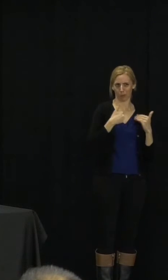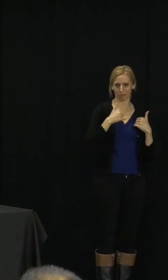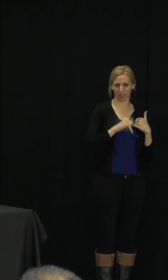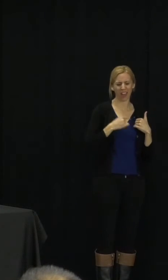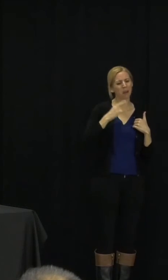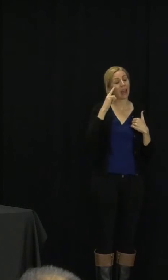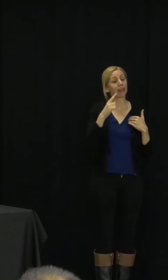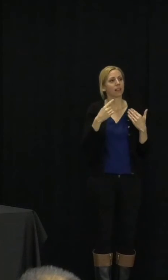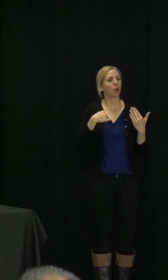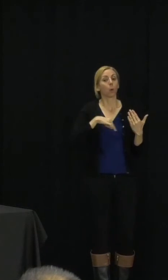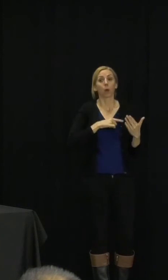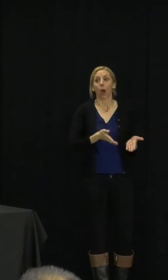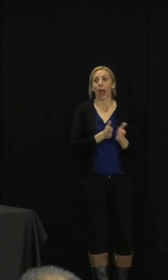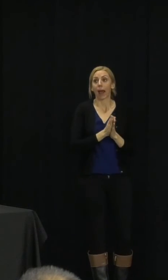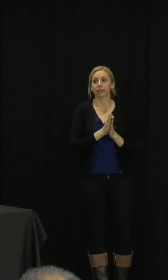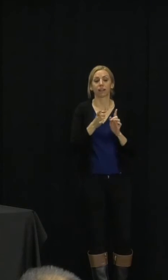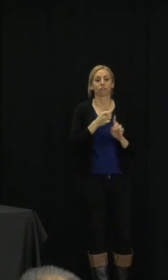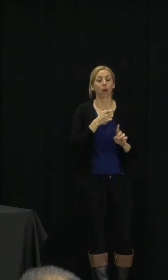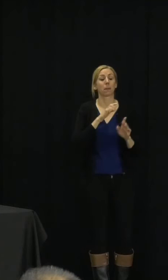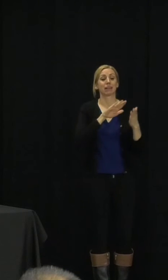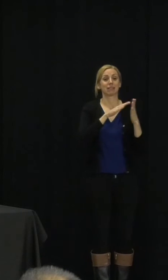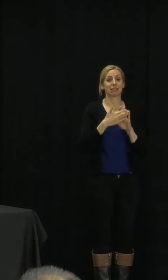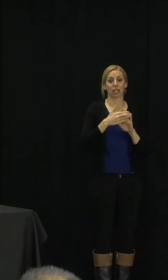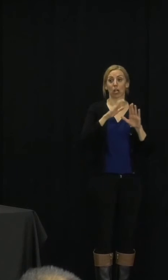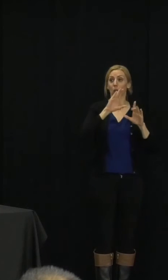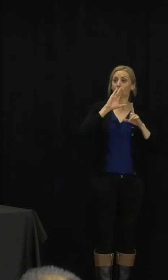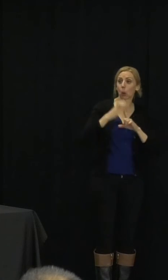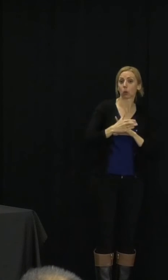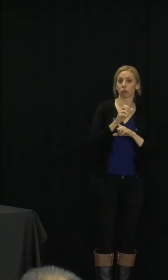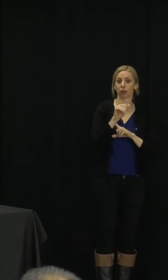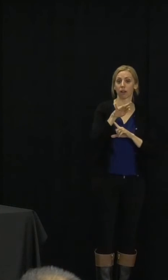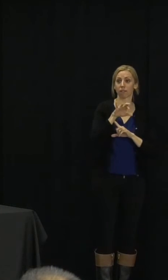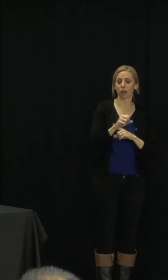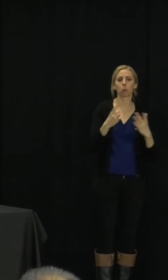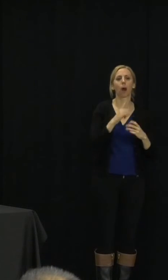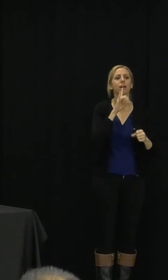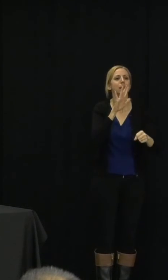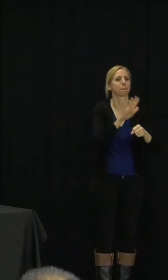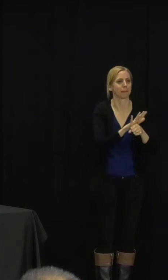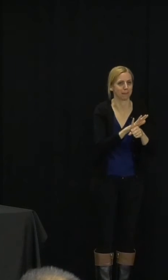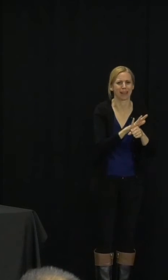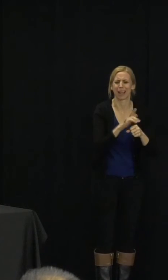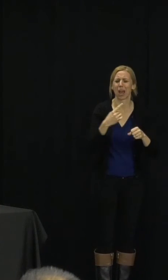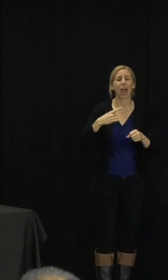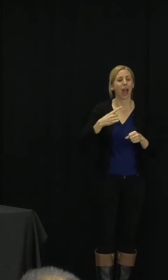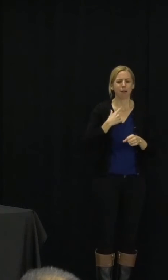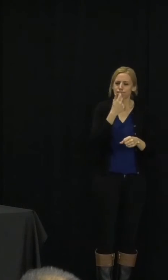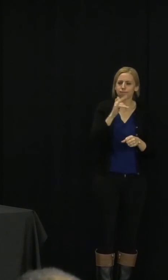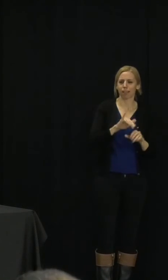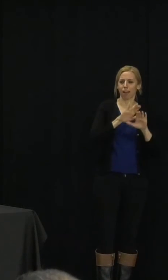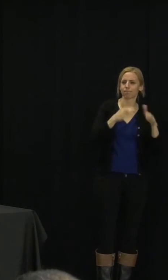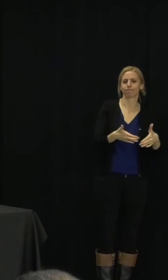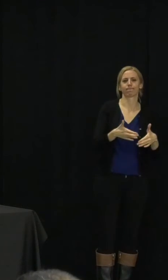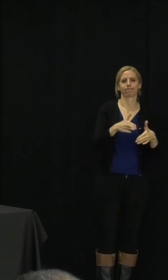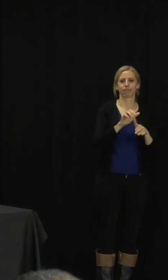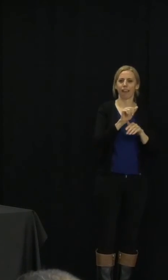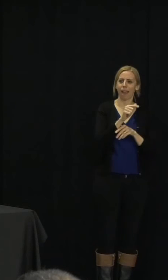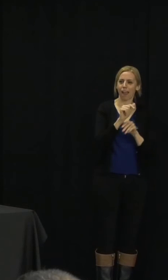and center disability, and that's the way that we handle it. And Alice is snapping her fingers, so I guess I got it